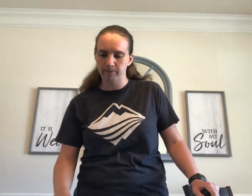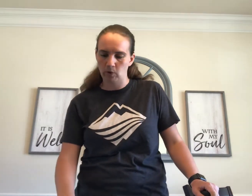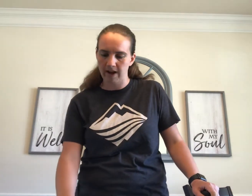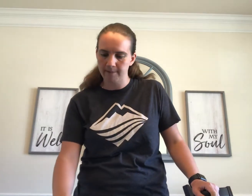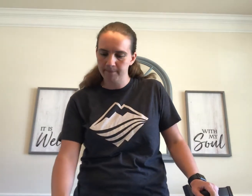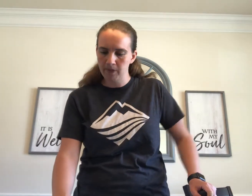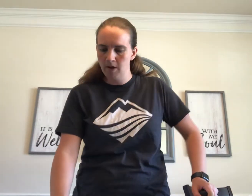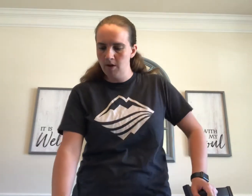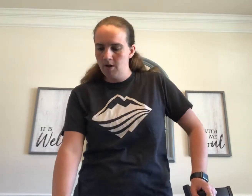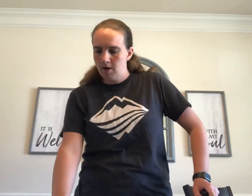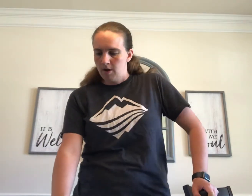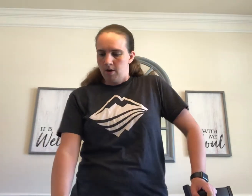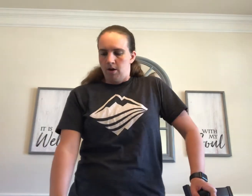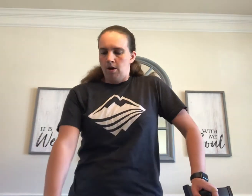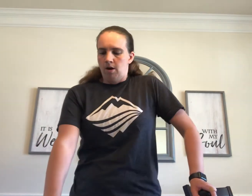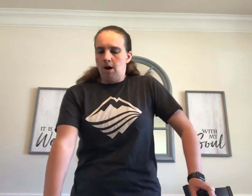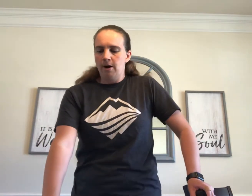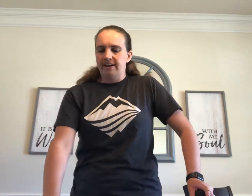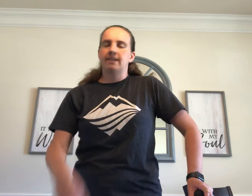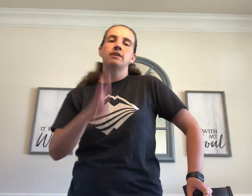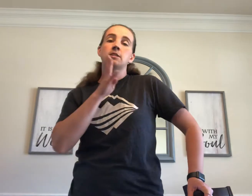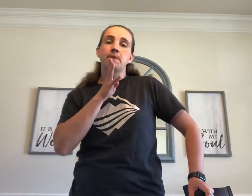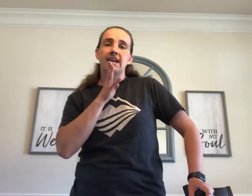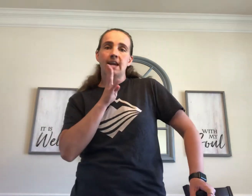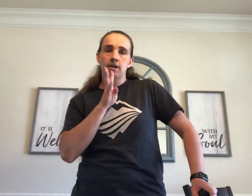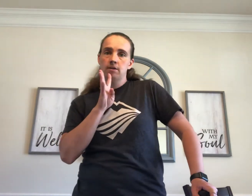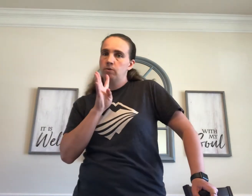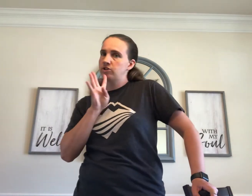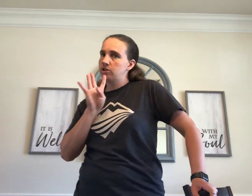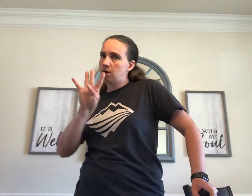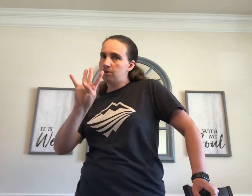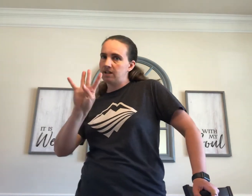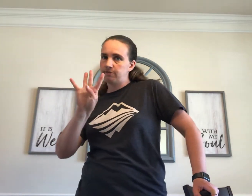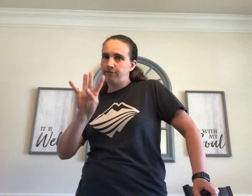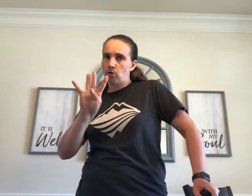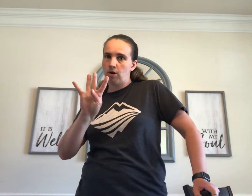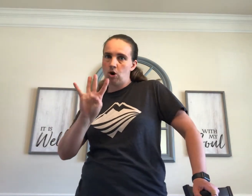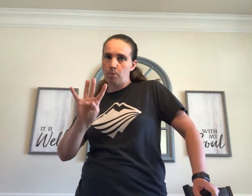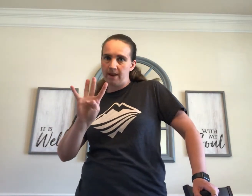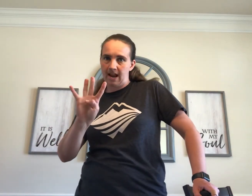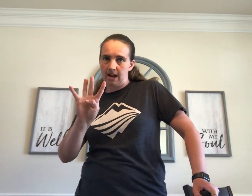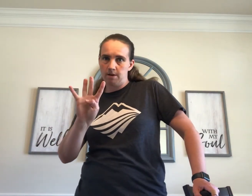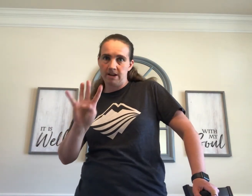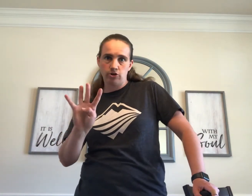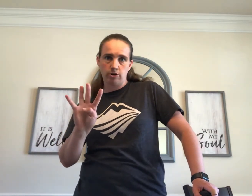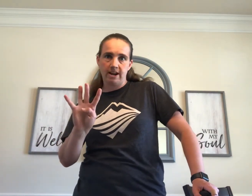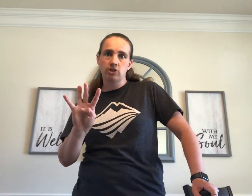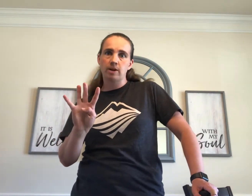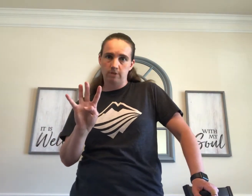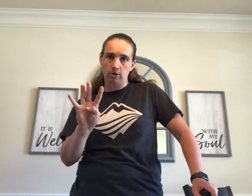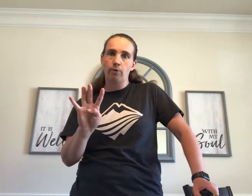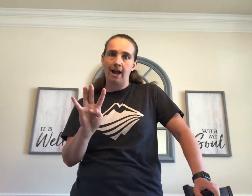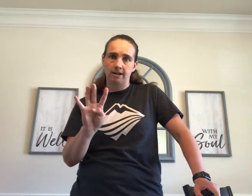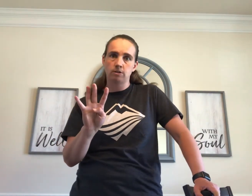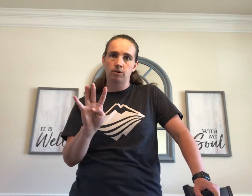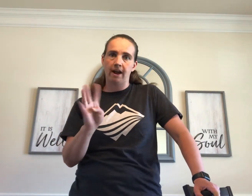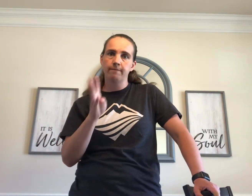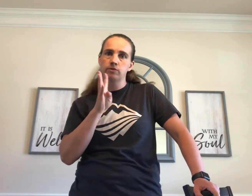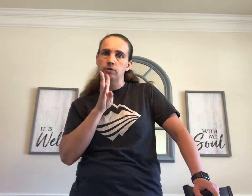okay? All right, speaking, we should know that's a 4 open hand. Make sure your hand shapes are correct, okay? So